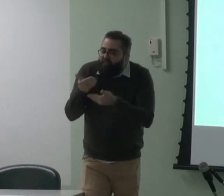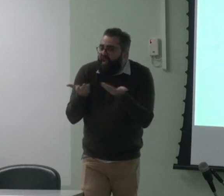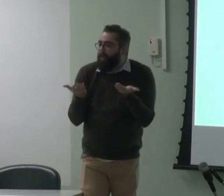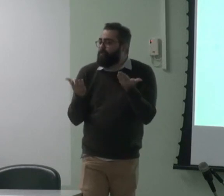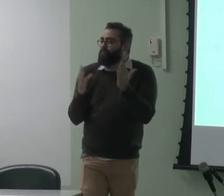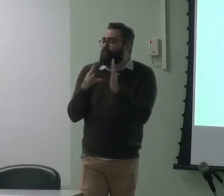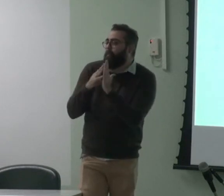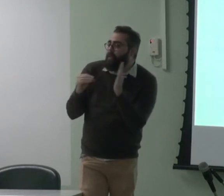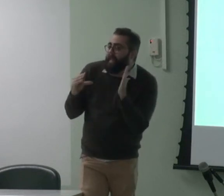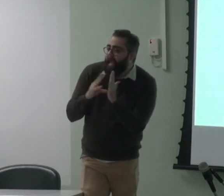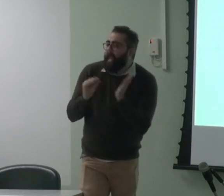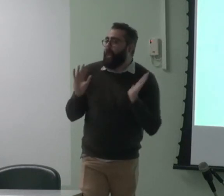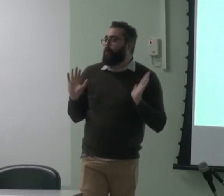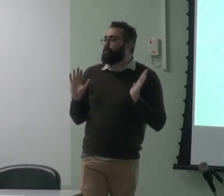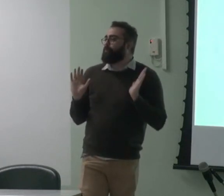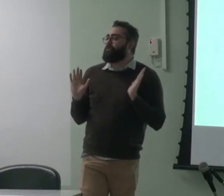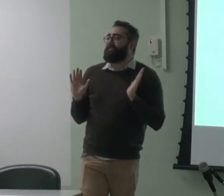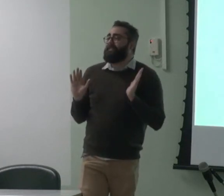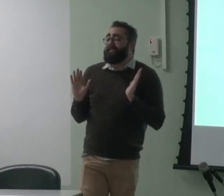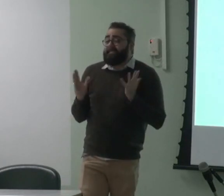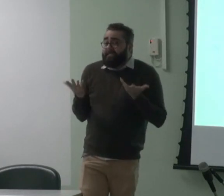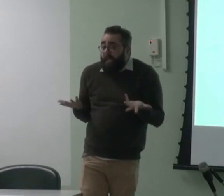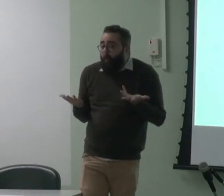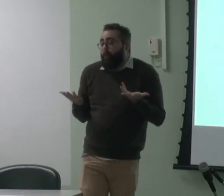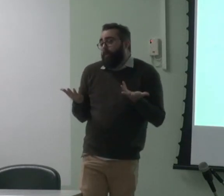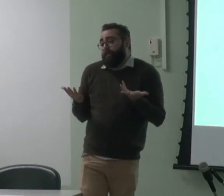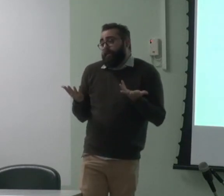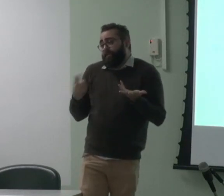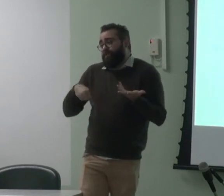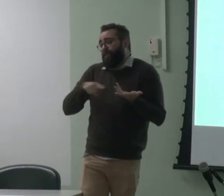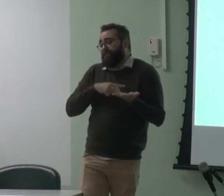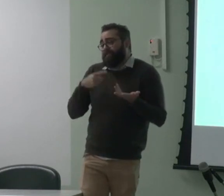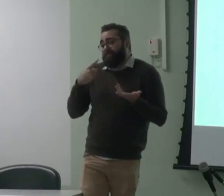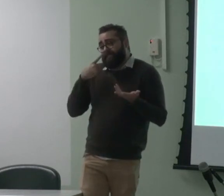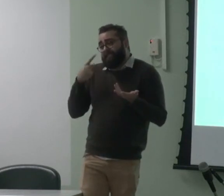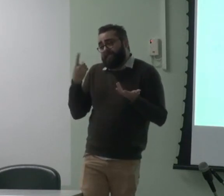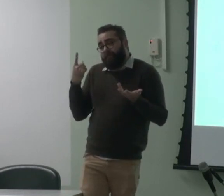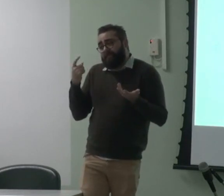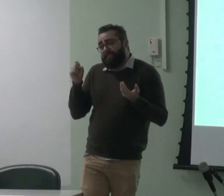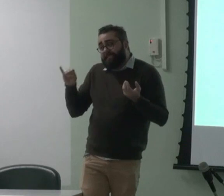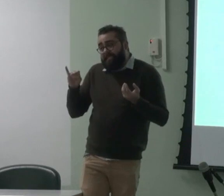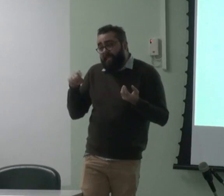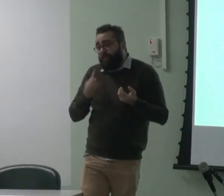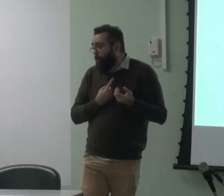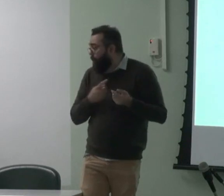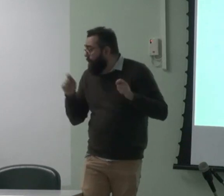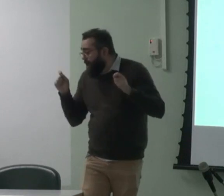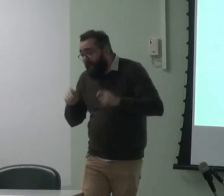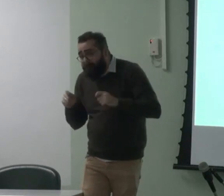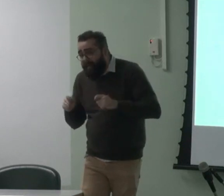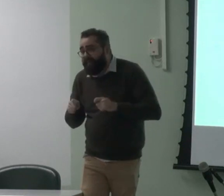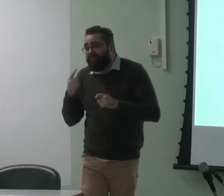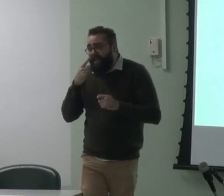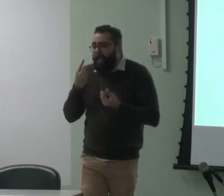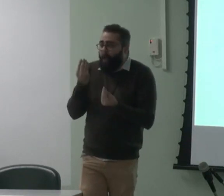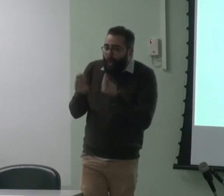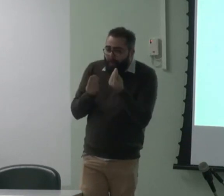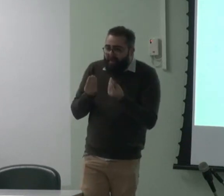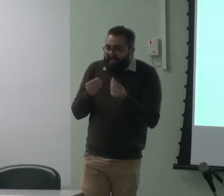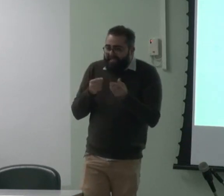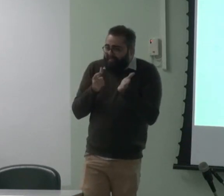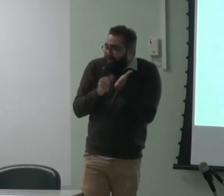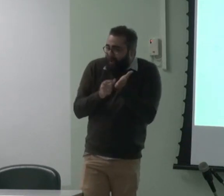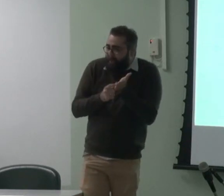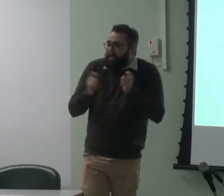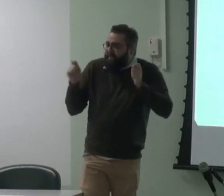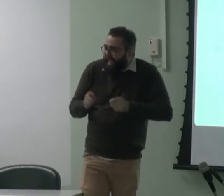cases underspecified to be able to fit to as many languages as possible. So once